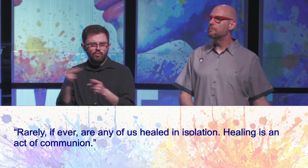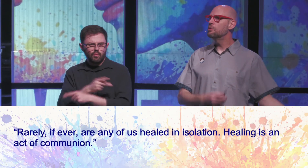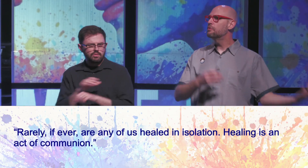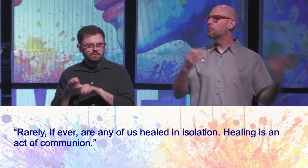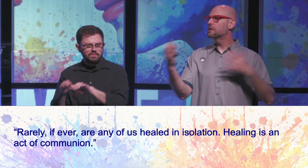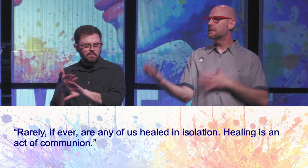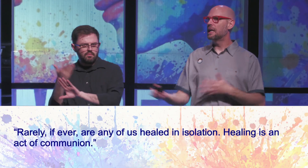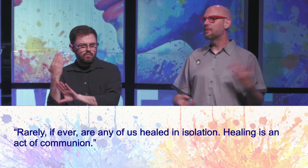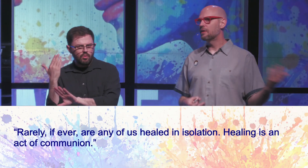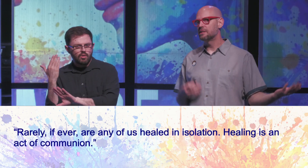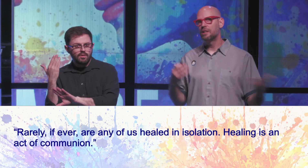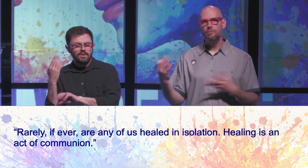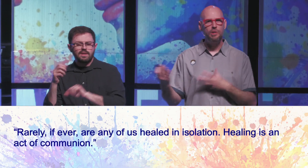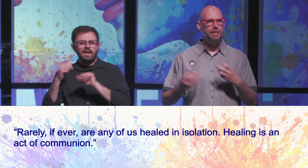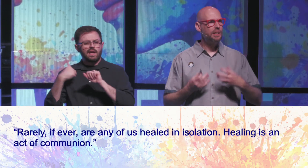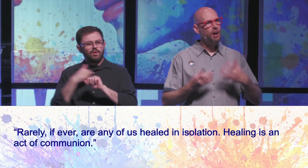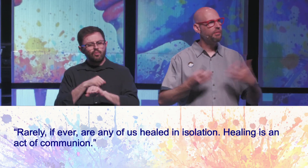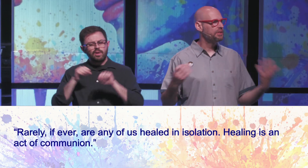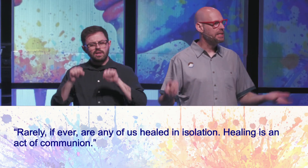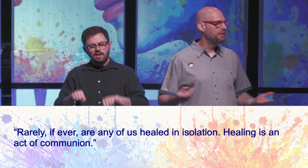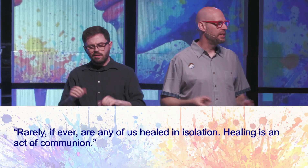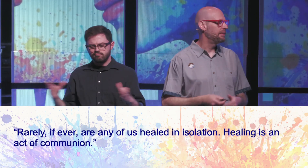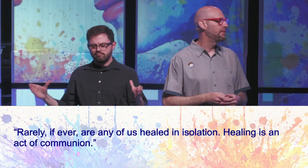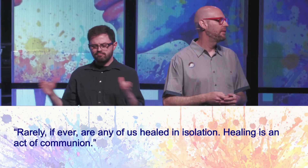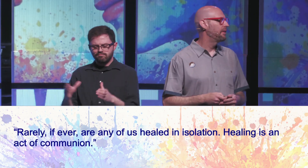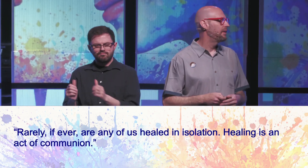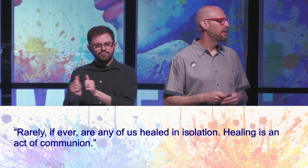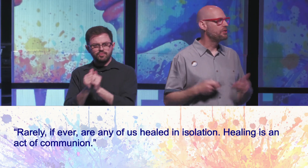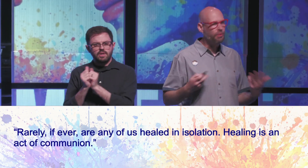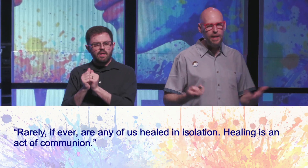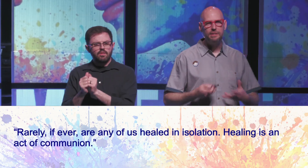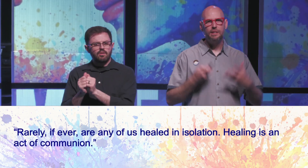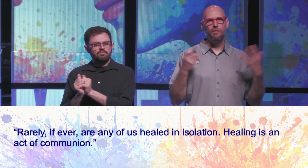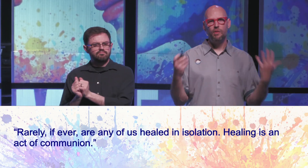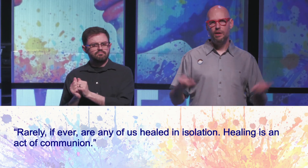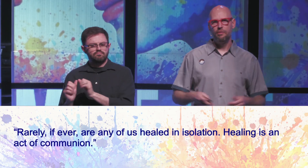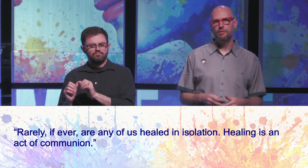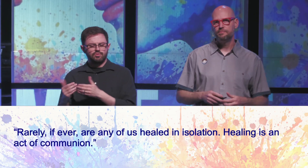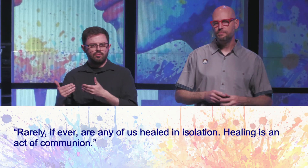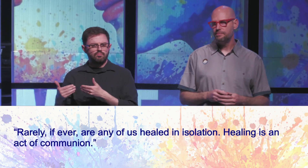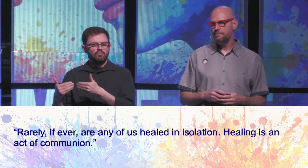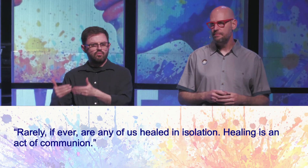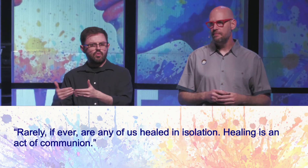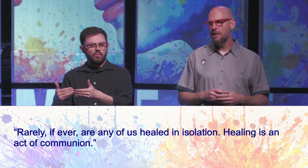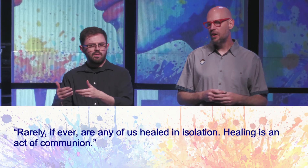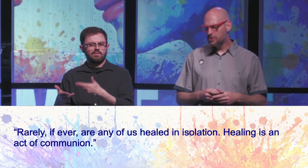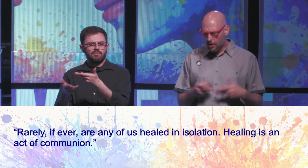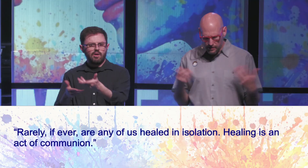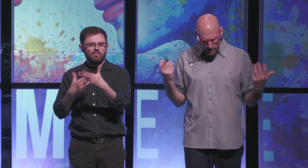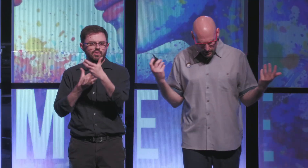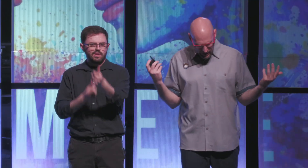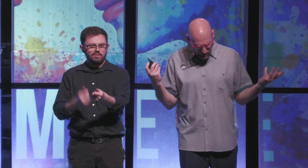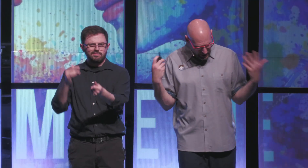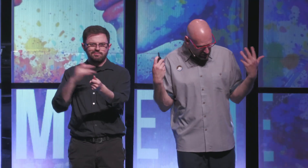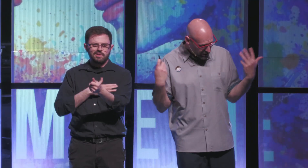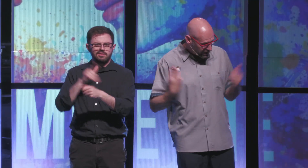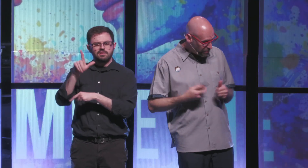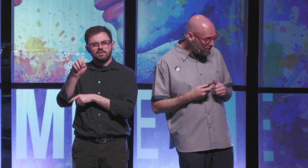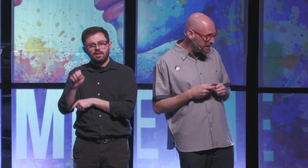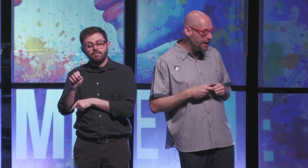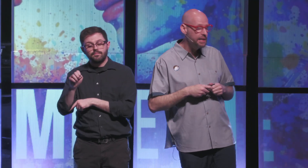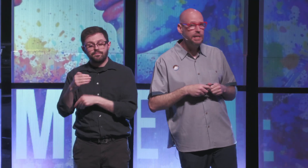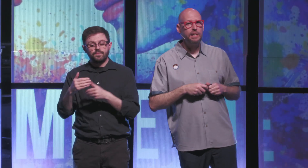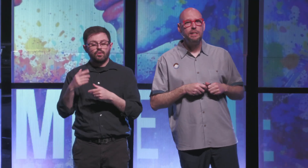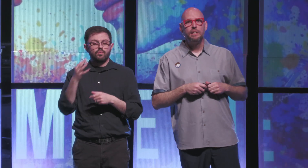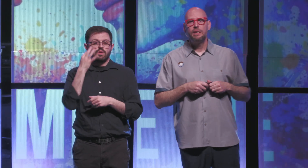And we can move forward together as a community that offers healing and grace and love. Our song, as we share in